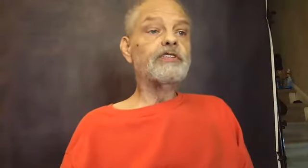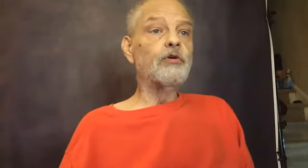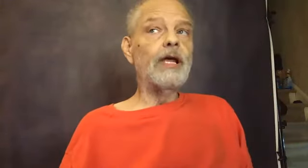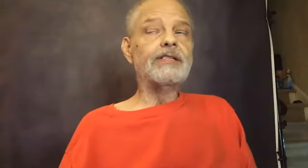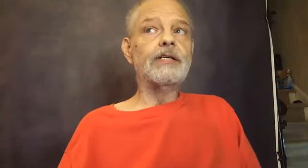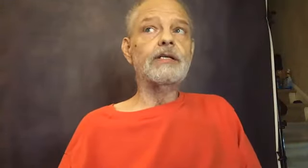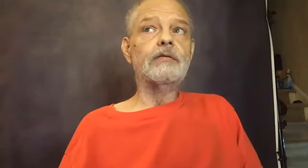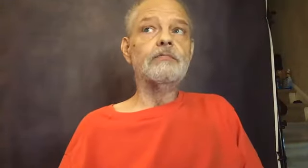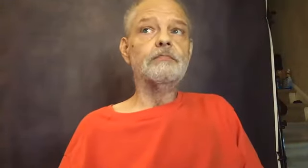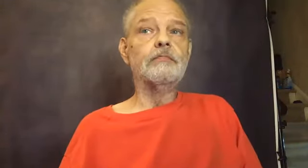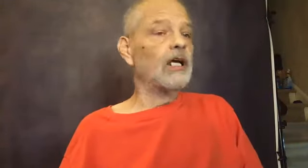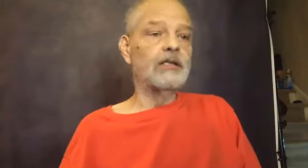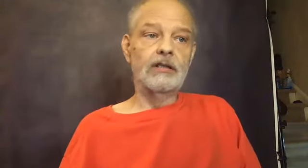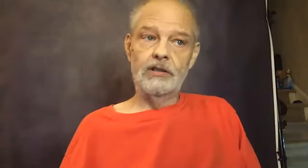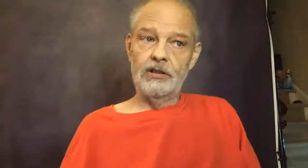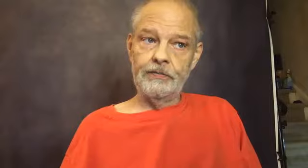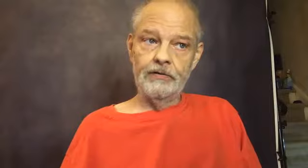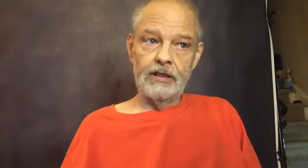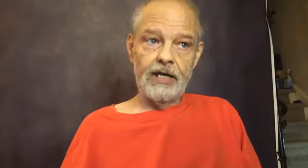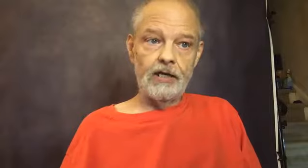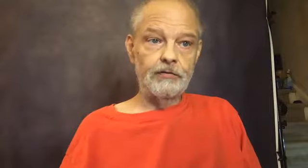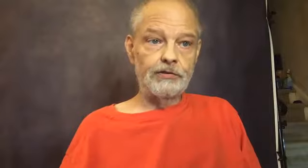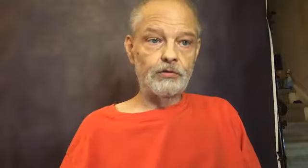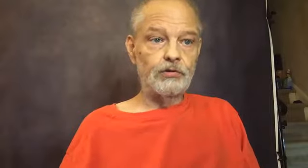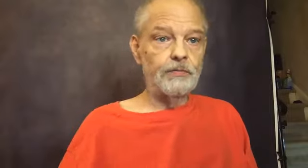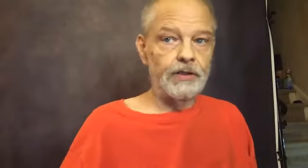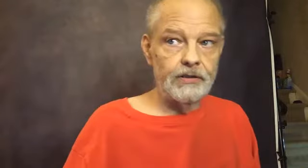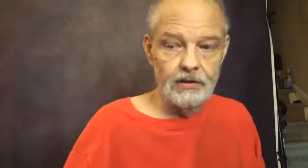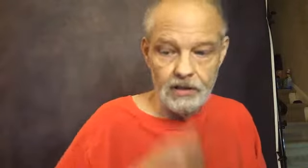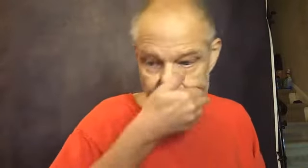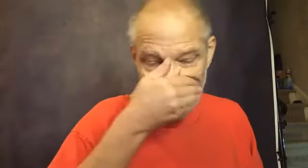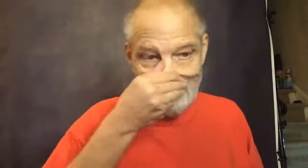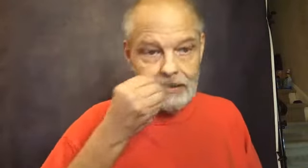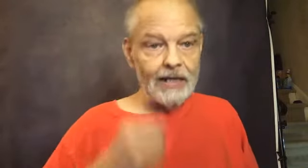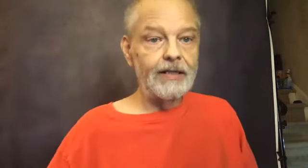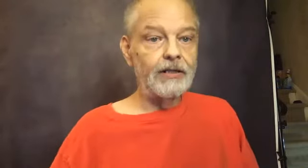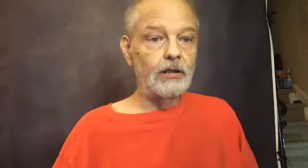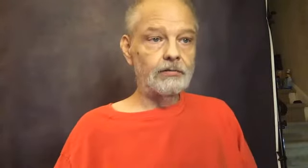Principal, as in not the head of your school, but an idea.